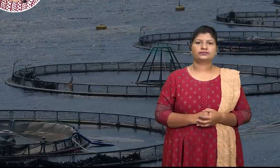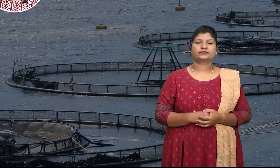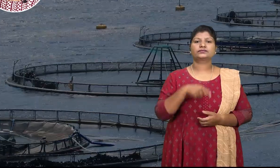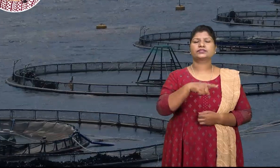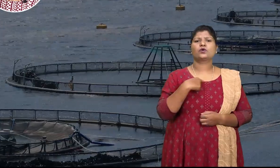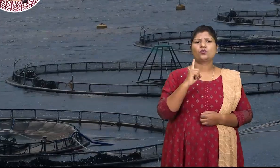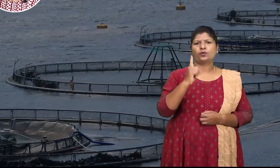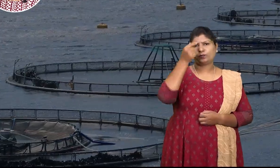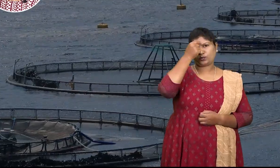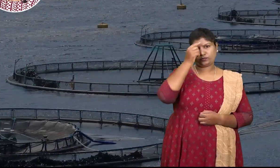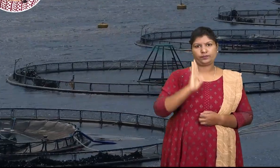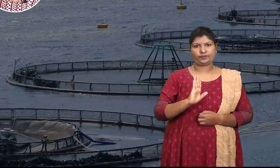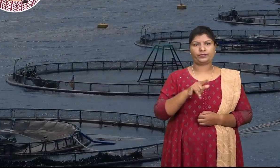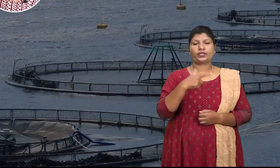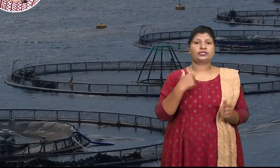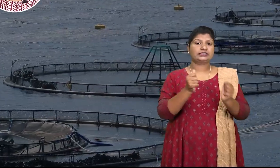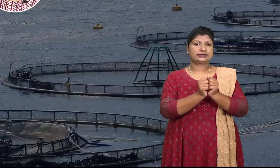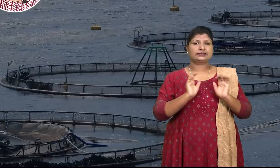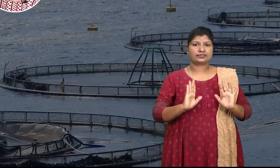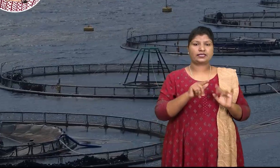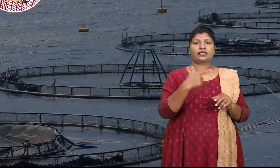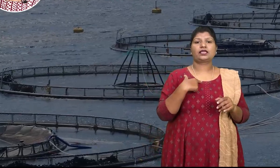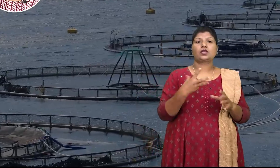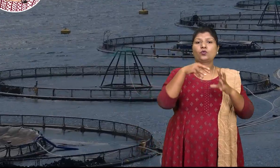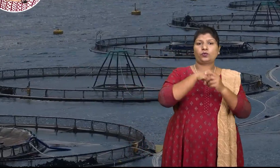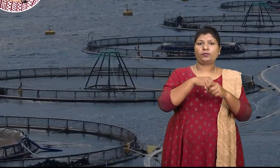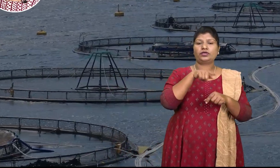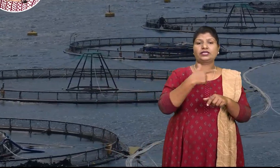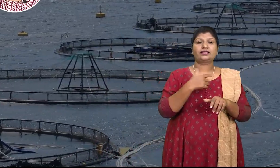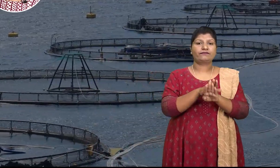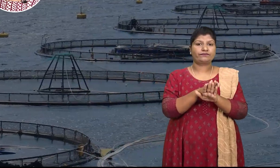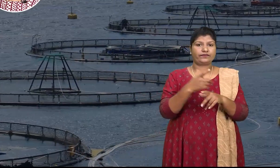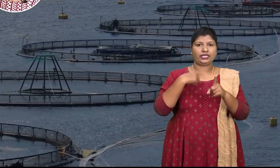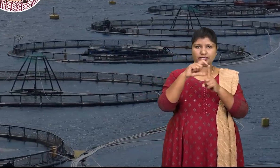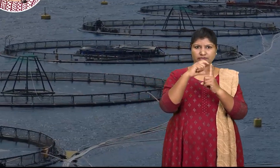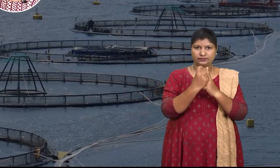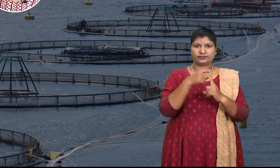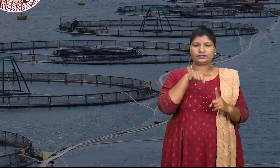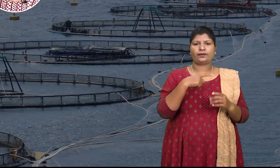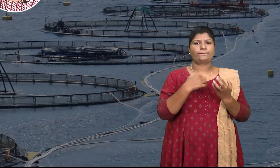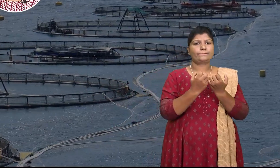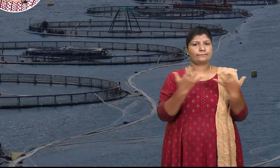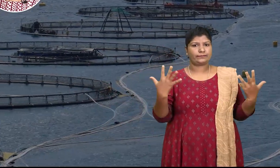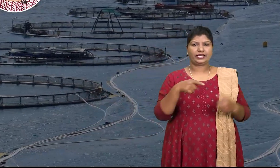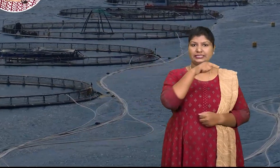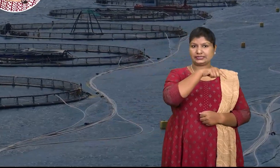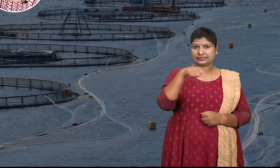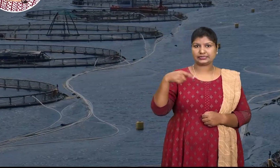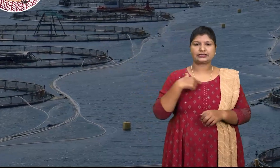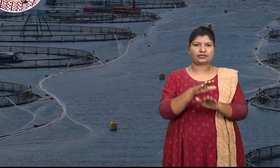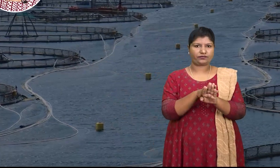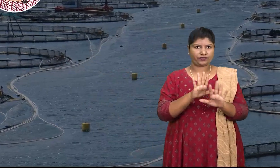One problem with such composite fish culture is that many of these